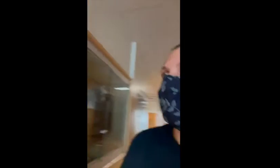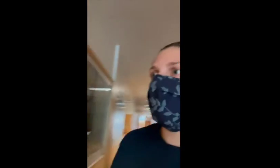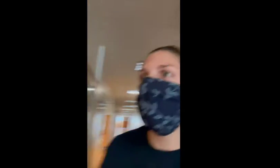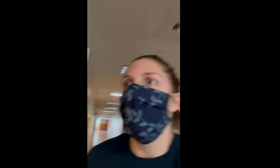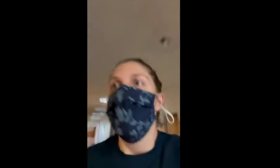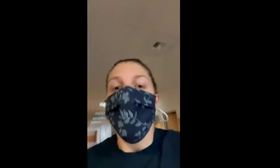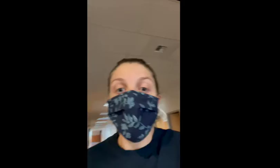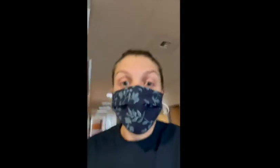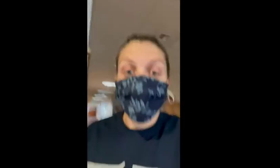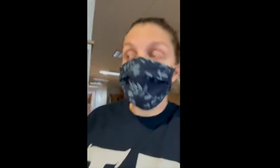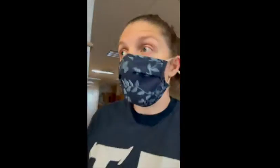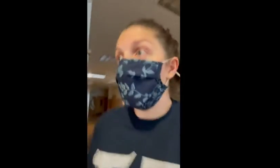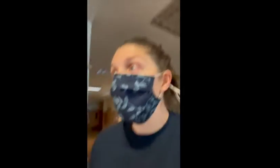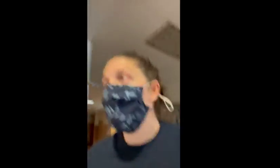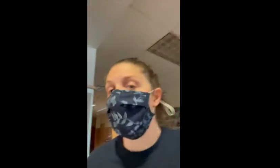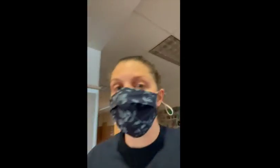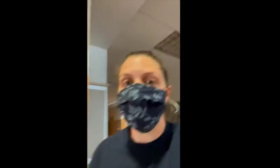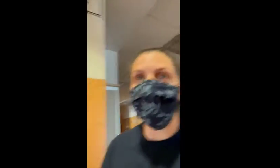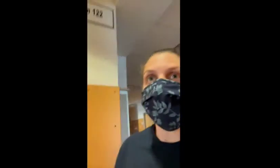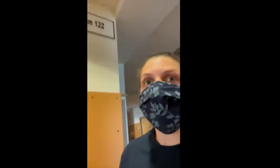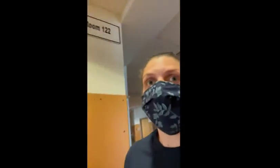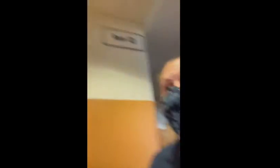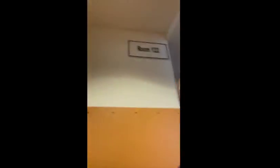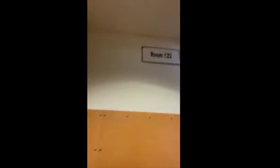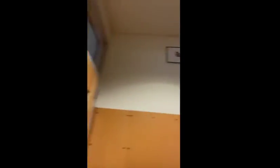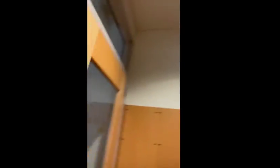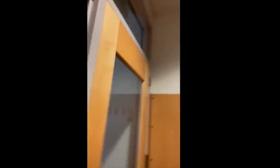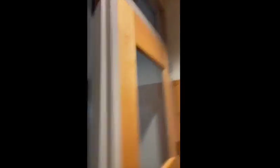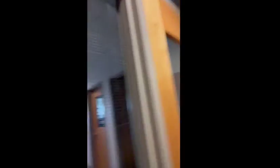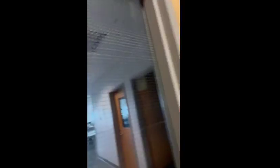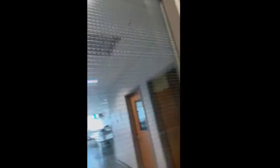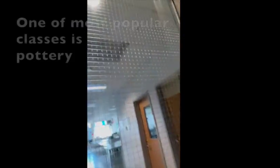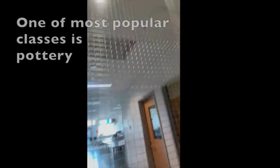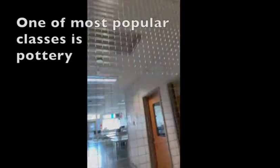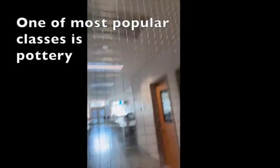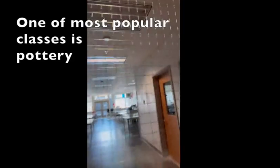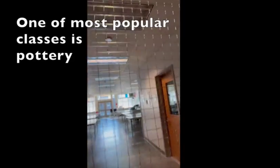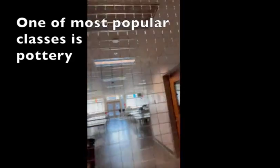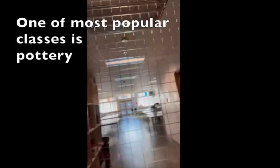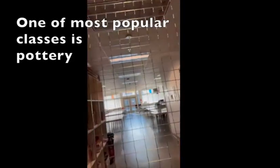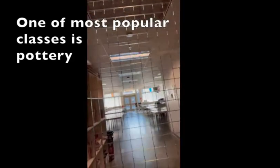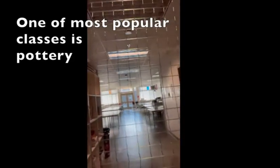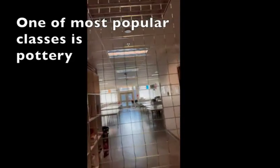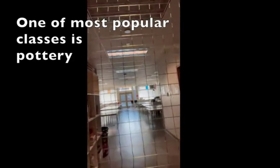minute. One of our most popular classes is pottery. This is our pottery room.